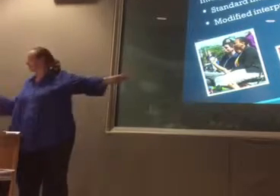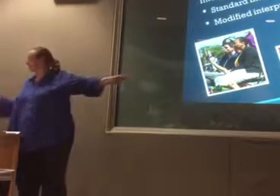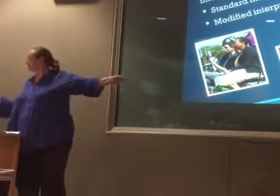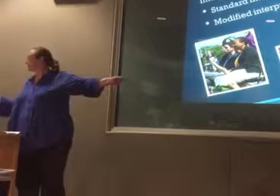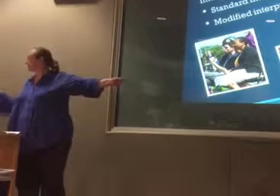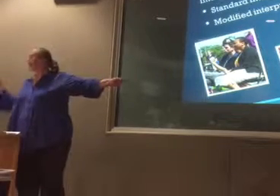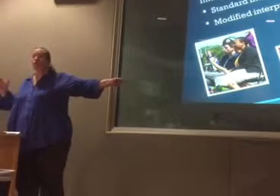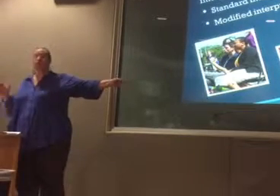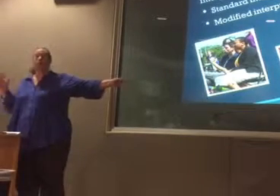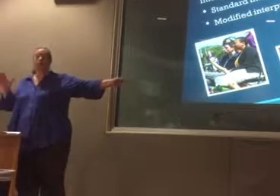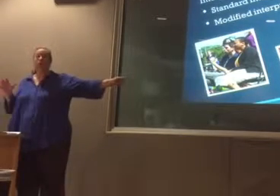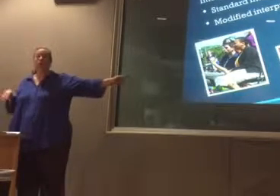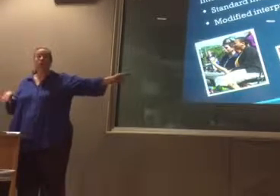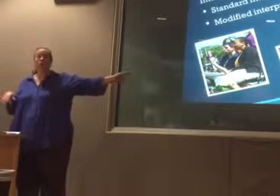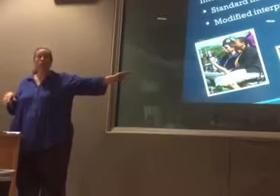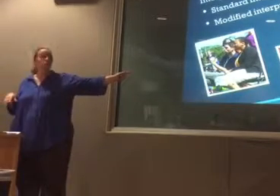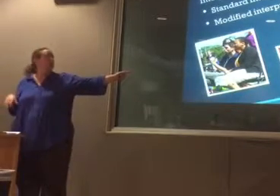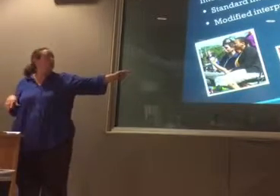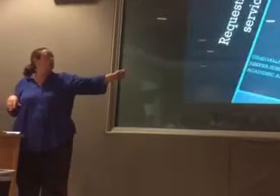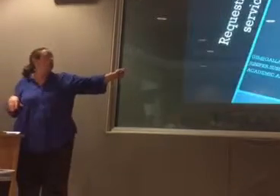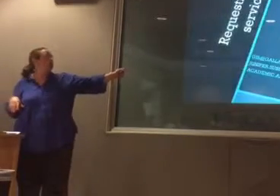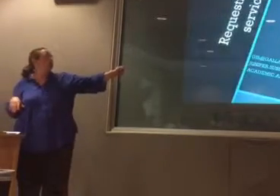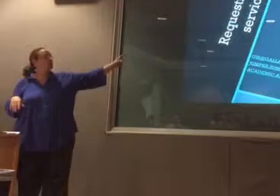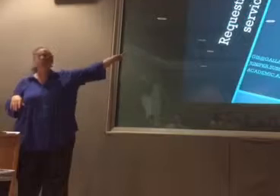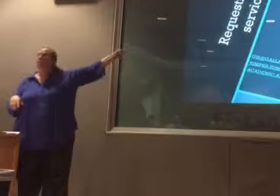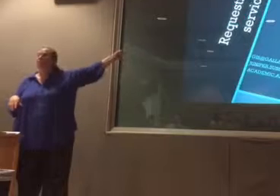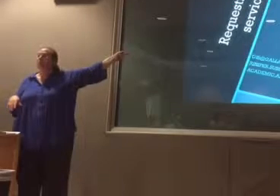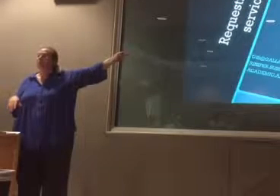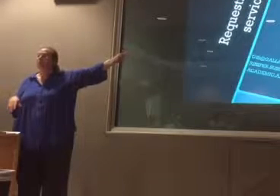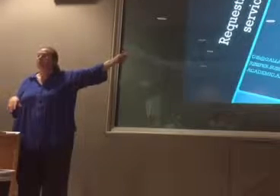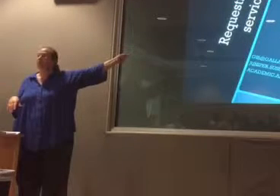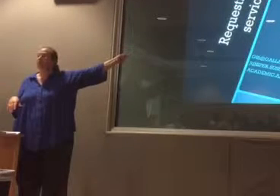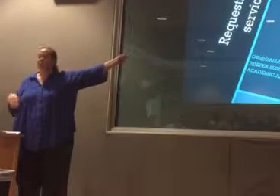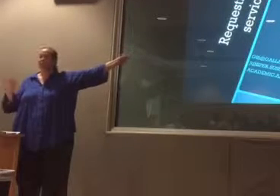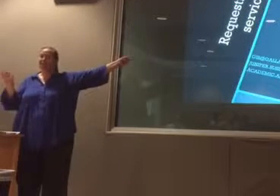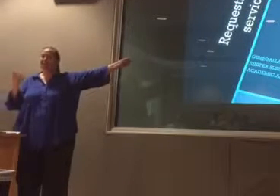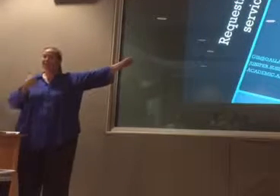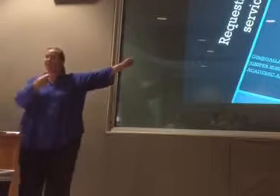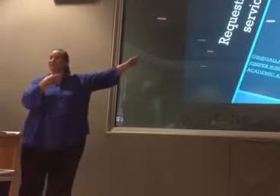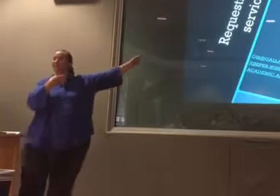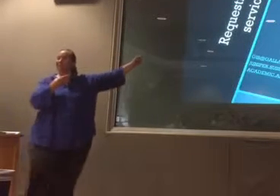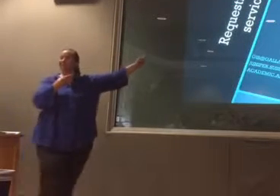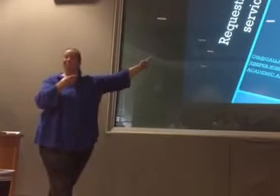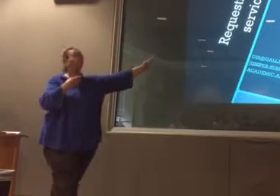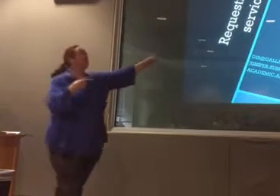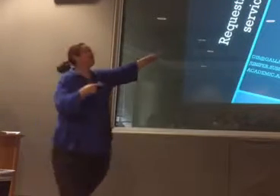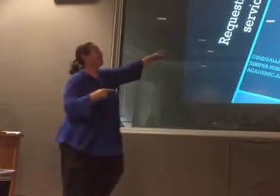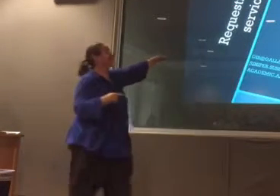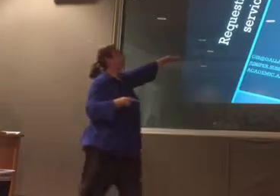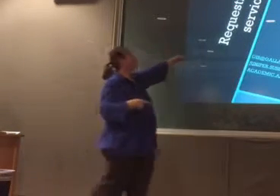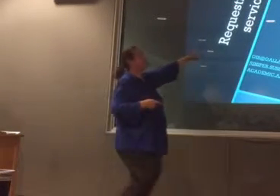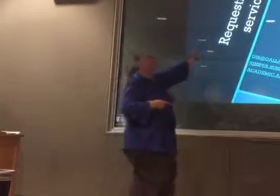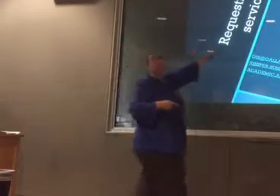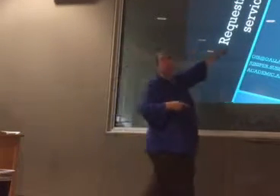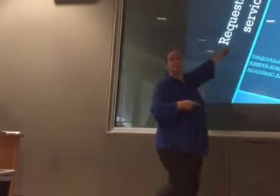Juniper presenting. Okay, and so we'll go forward into the next slide. There it is.